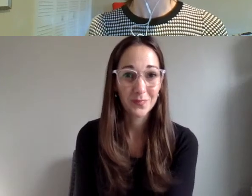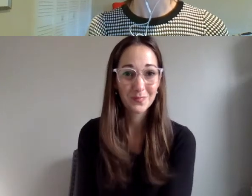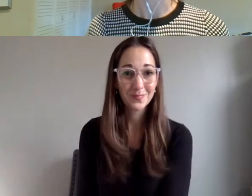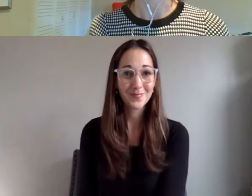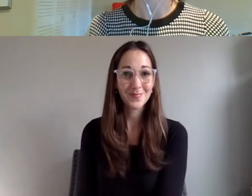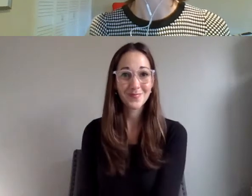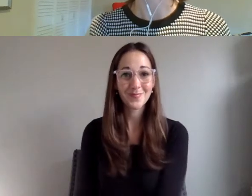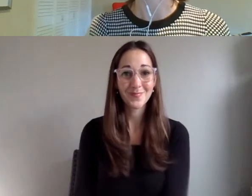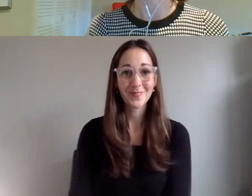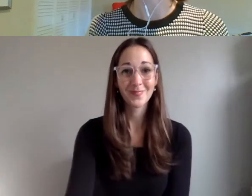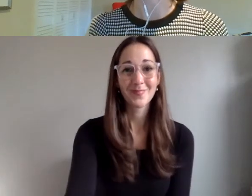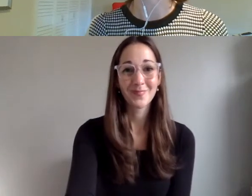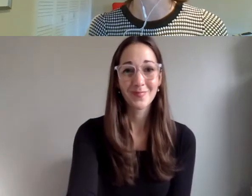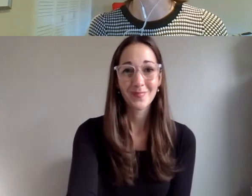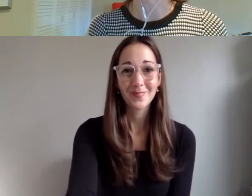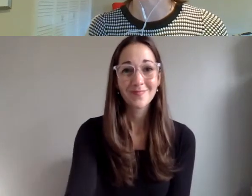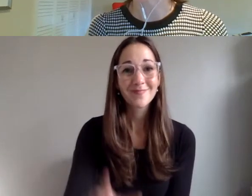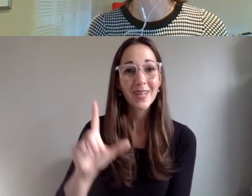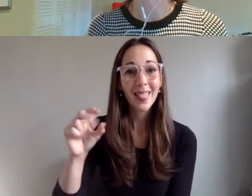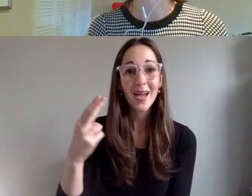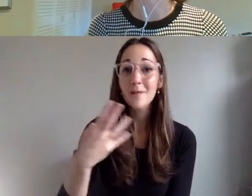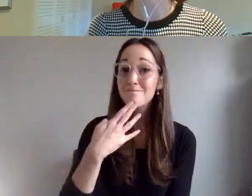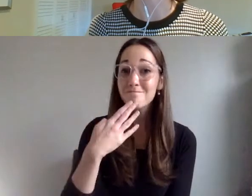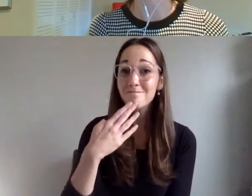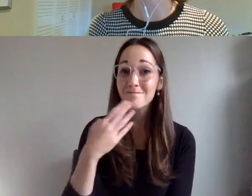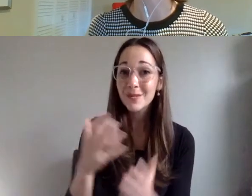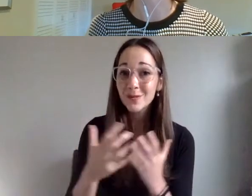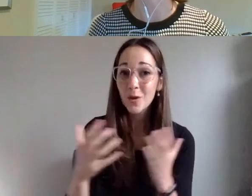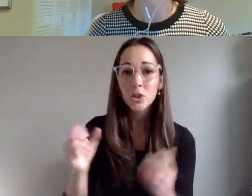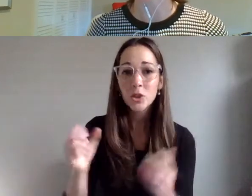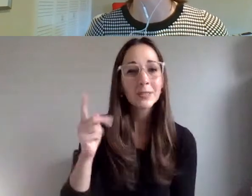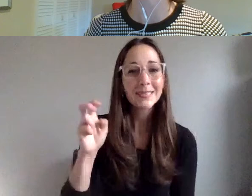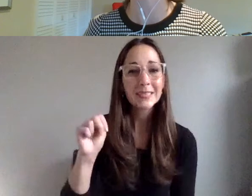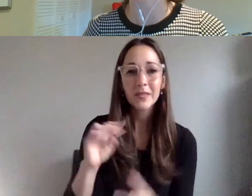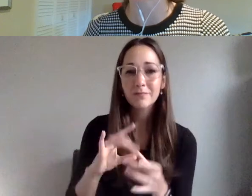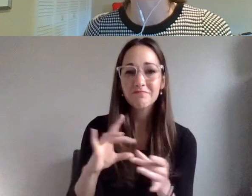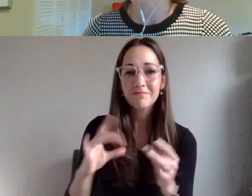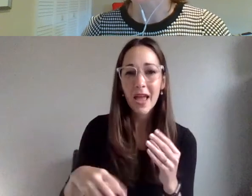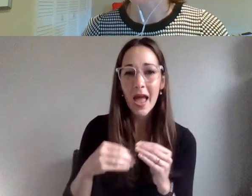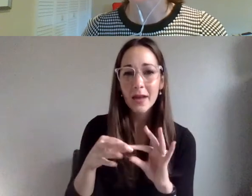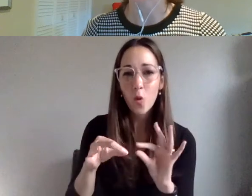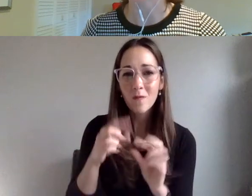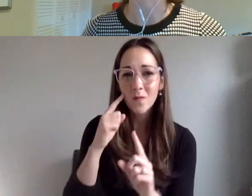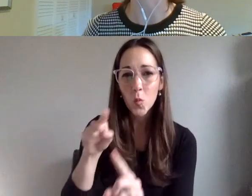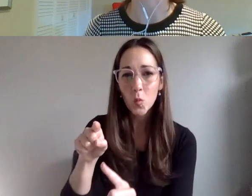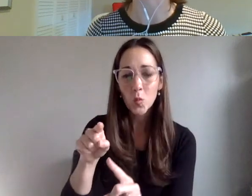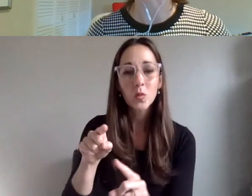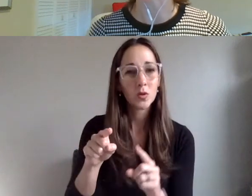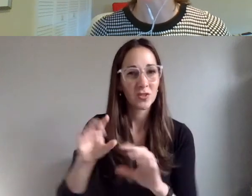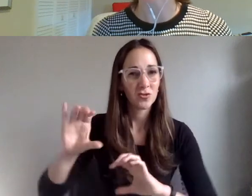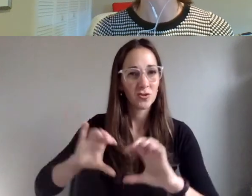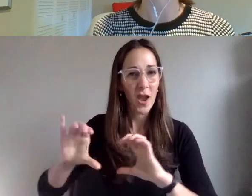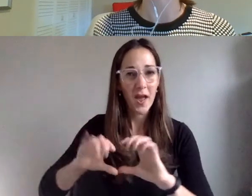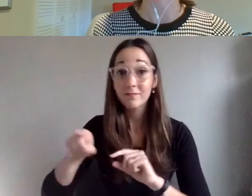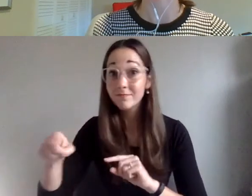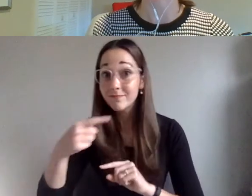goals. Thank you so much. And Stephen put a note here for you, Chris, in the chat box, saying that you can probably list